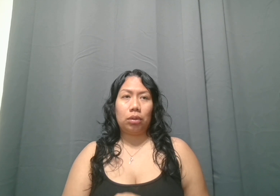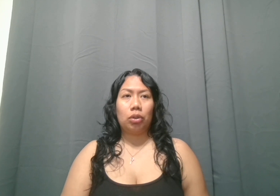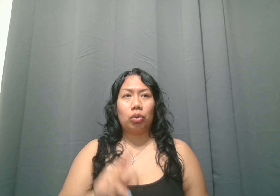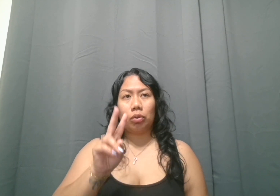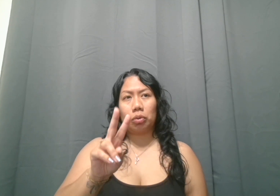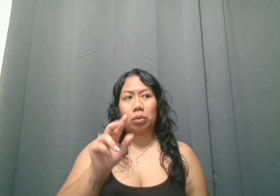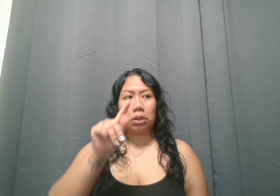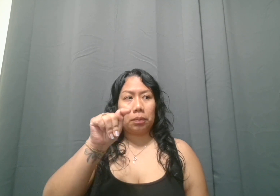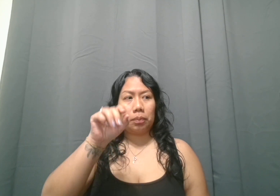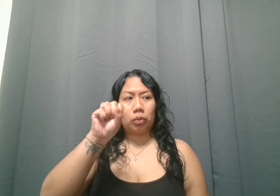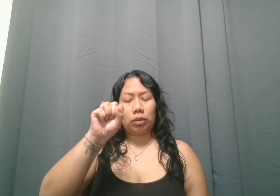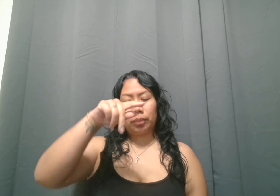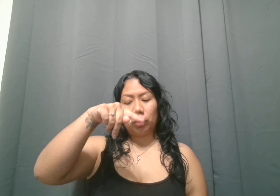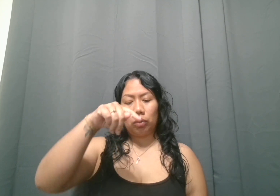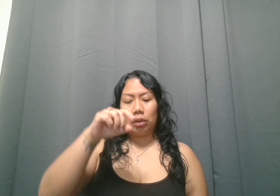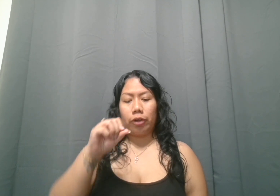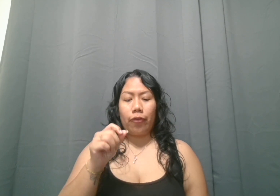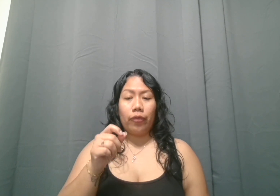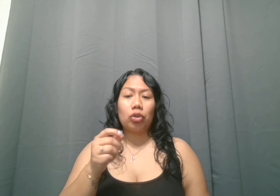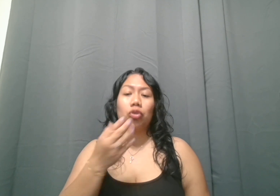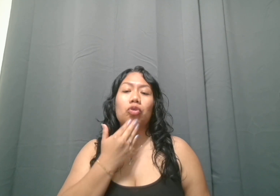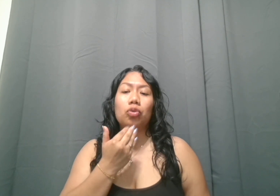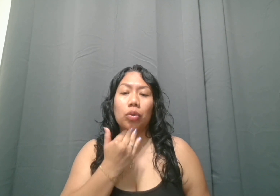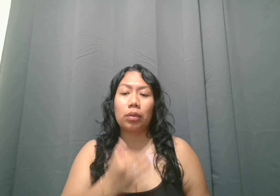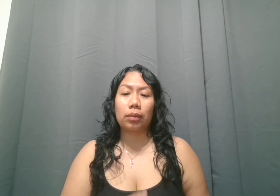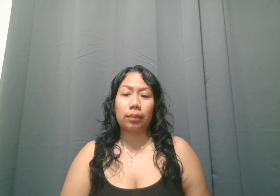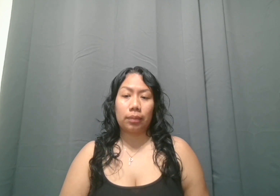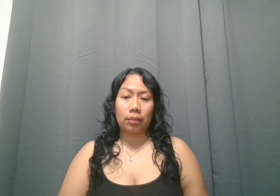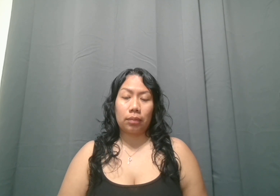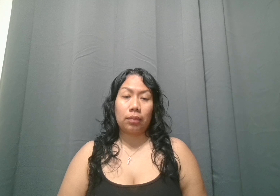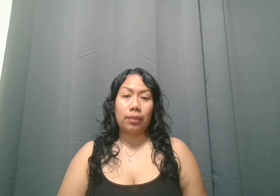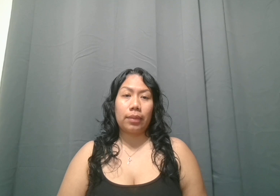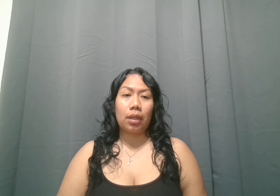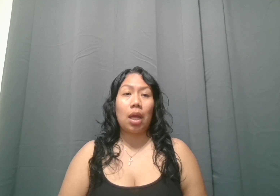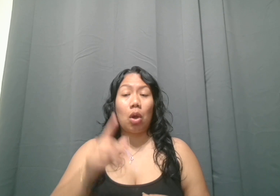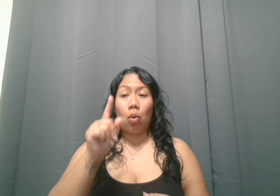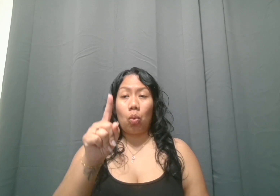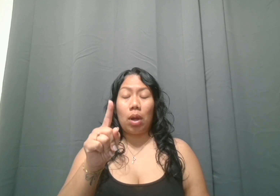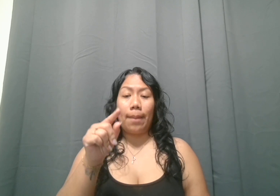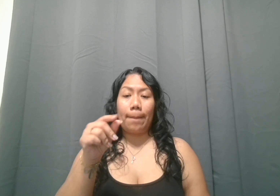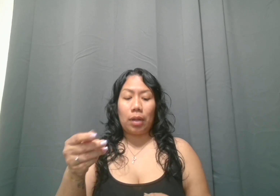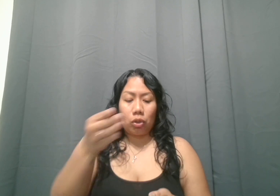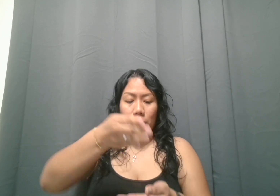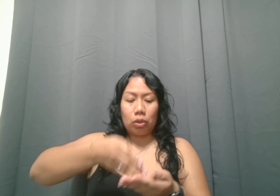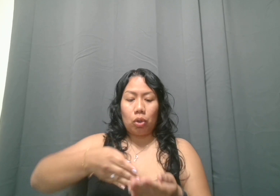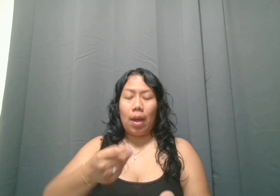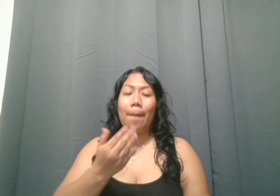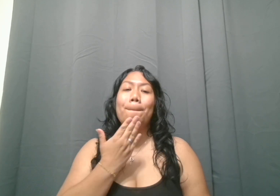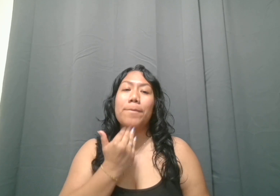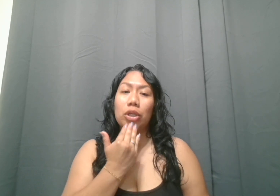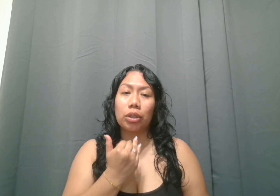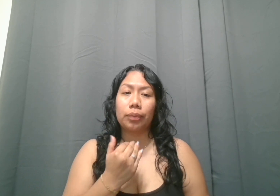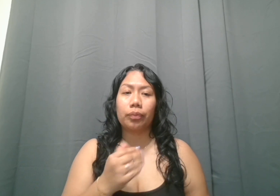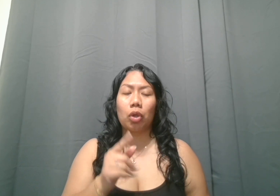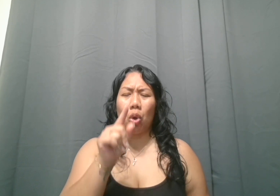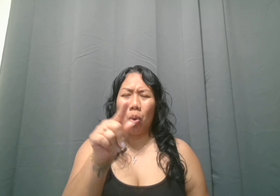of sugar, 1 tablespoon of butter, and 1 1/2 teaspoons of salt.